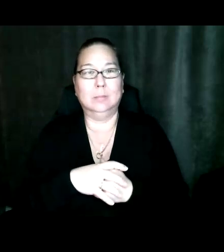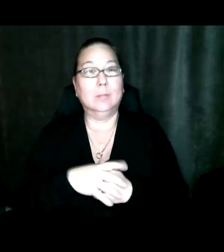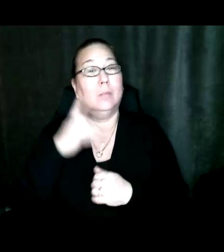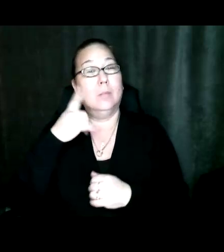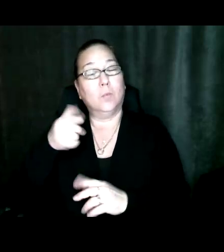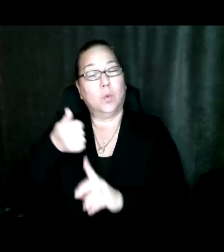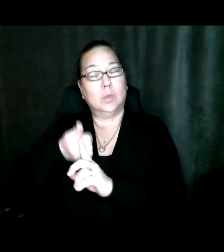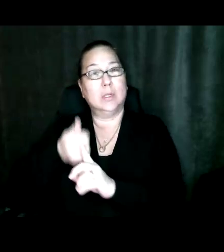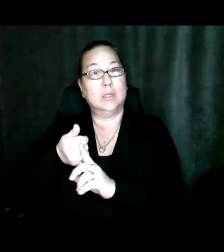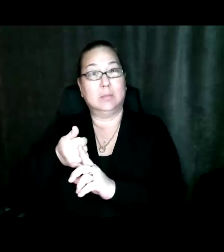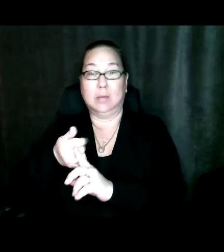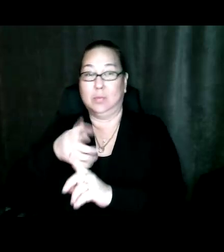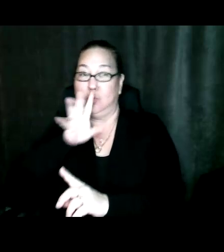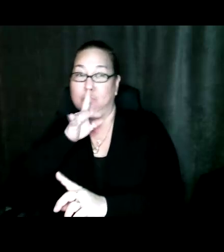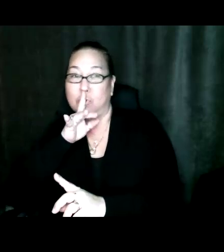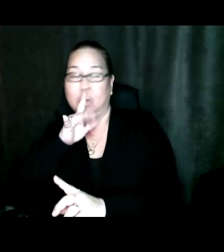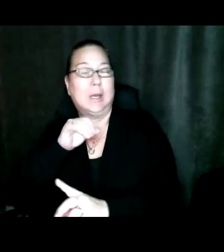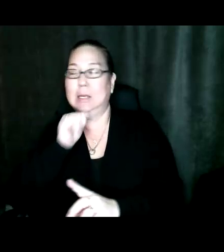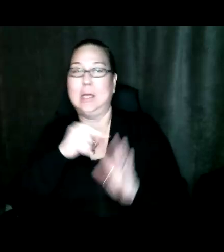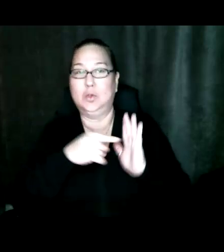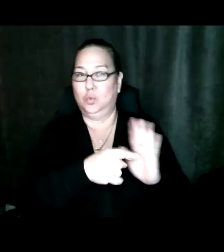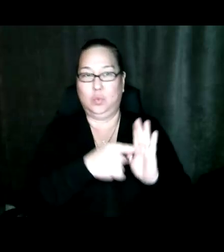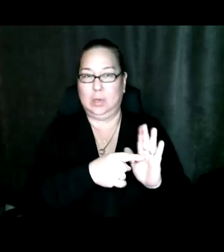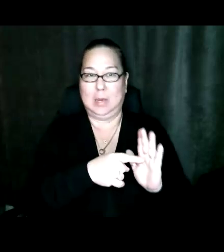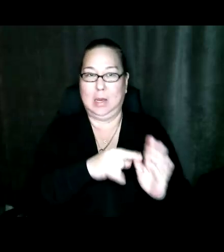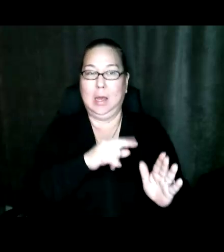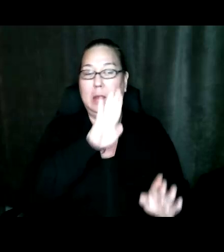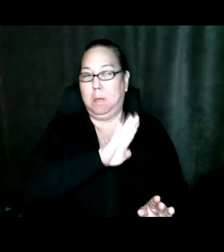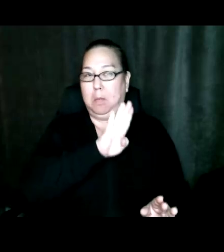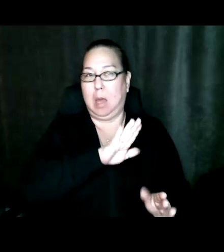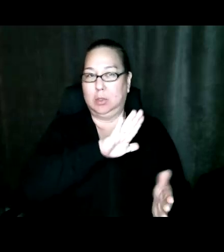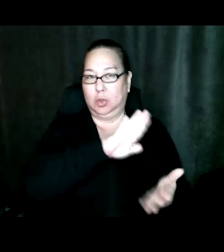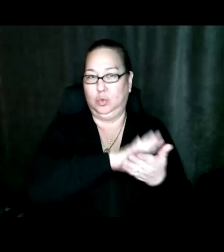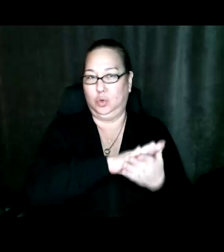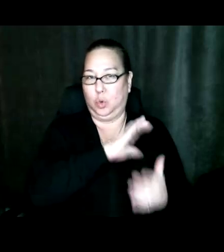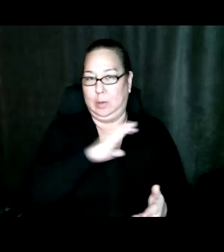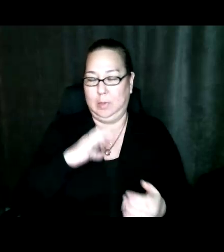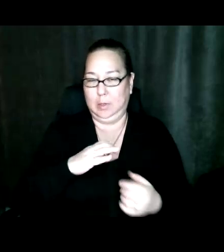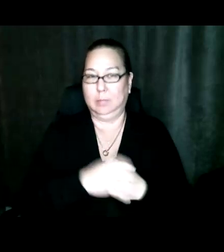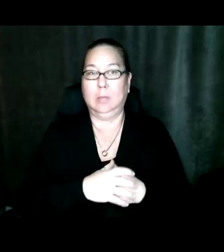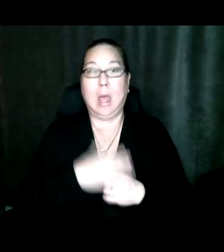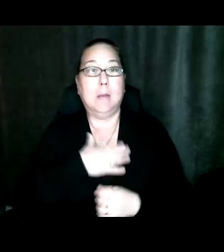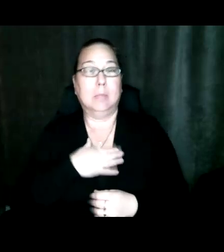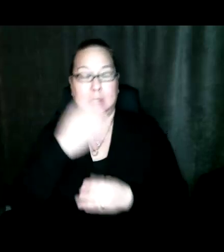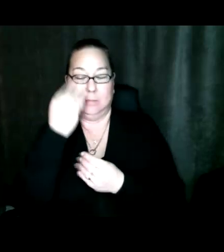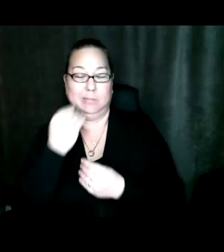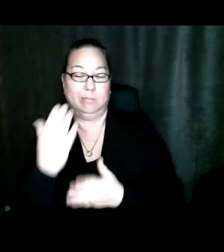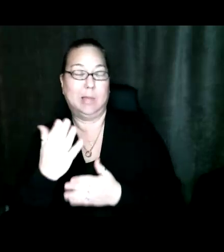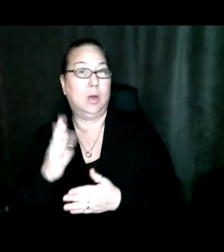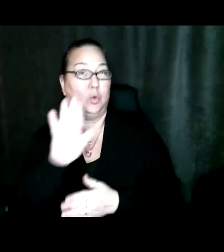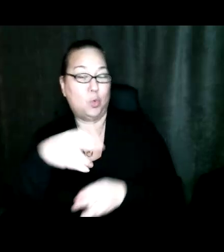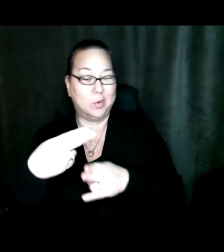not represent the Boston Public Schools or the Boston School Committee. Please state your name, affiliation, and what neighborhood you are from before you